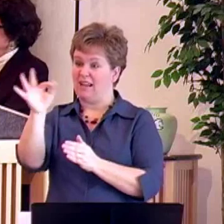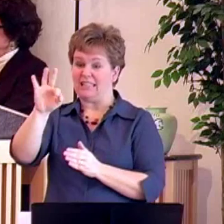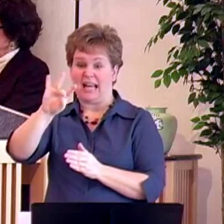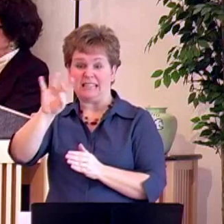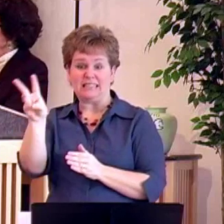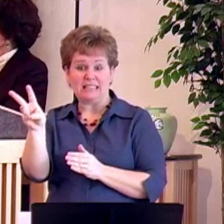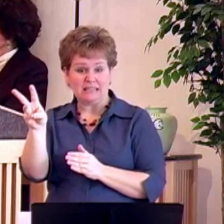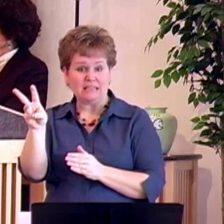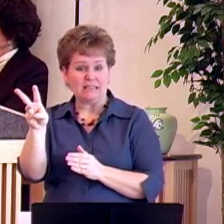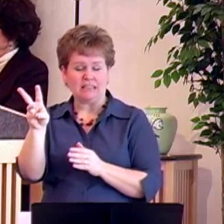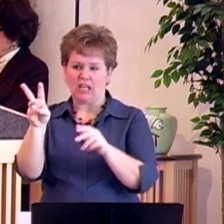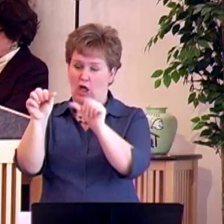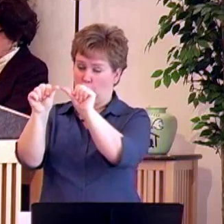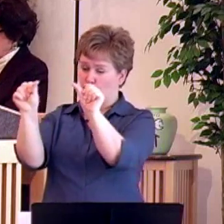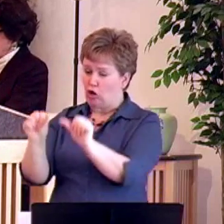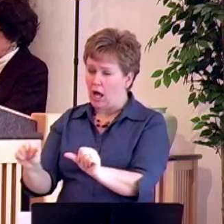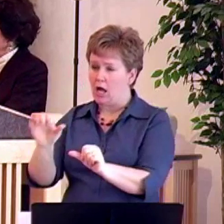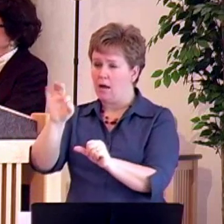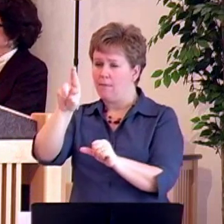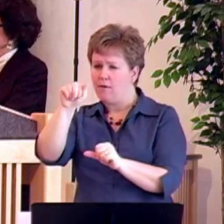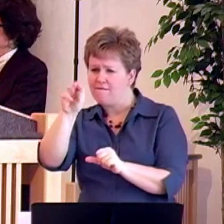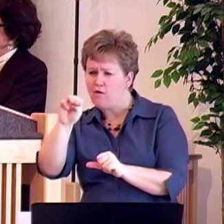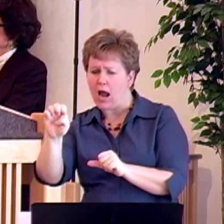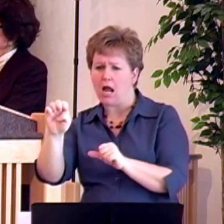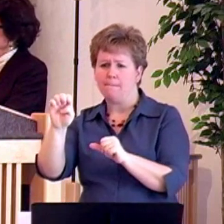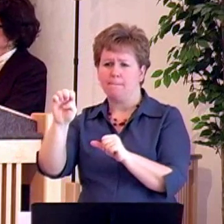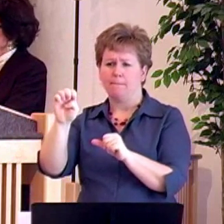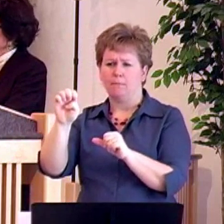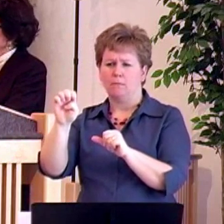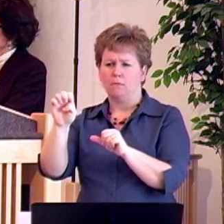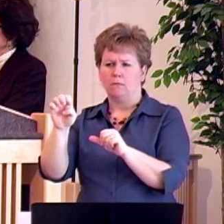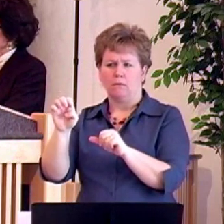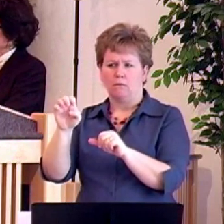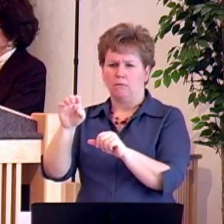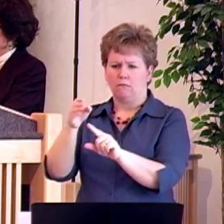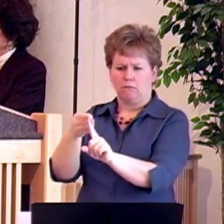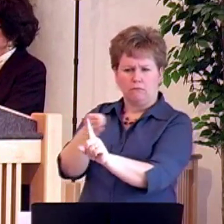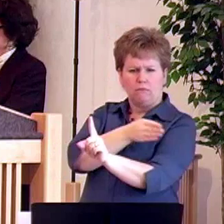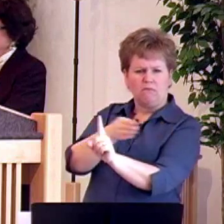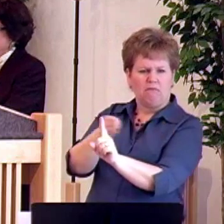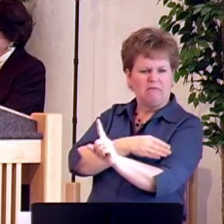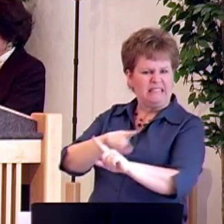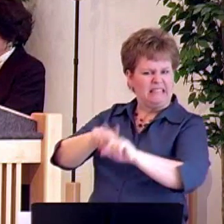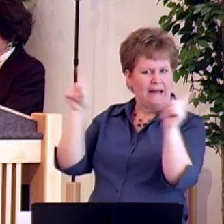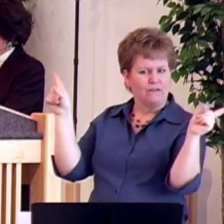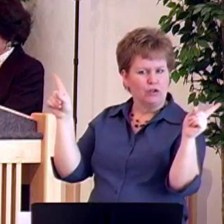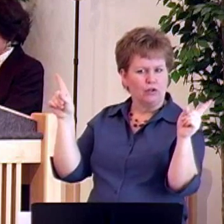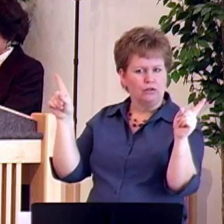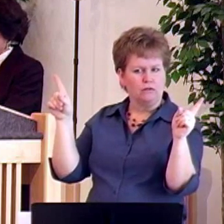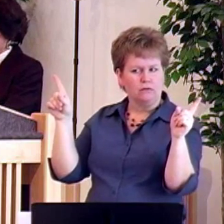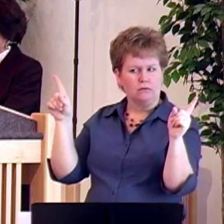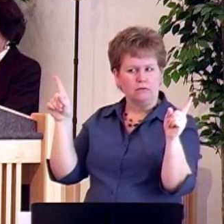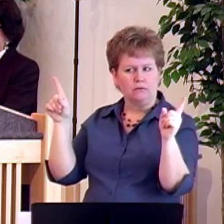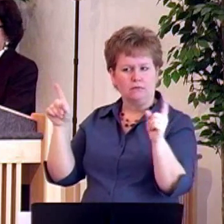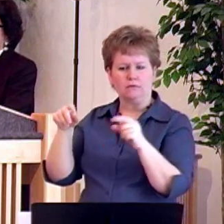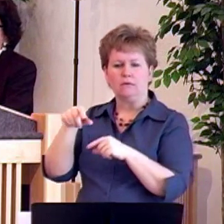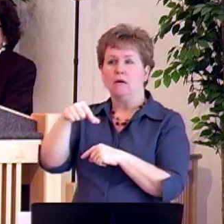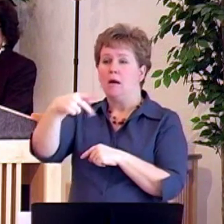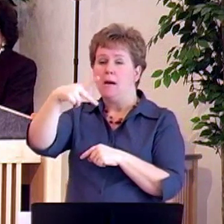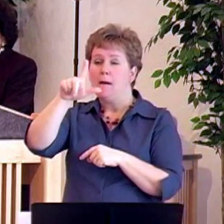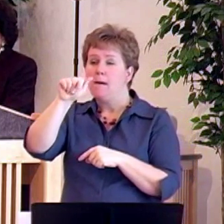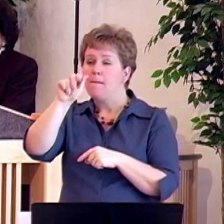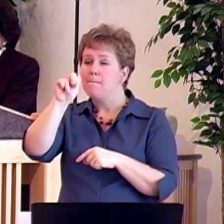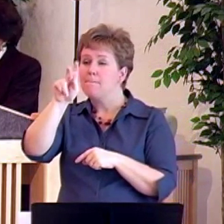1986, the shape of the frame and the planks were unlike anything previously recorded in seafaring craft. The planks